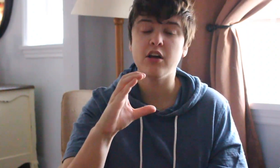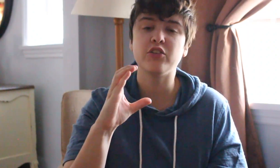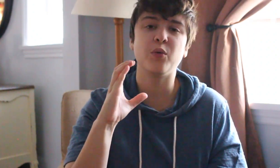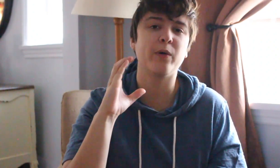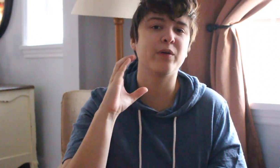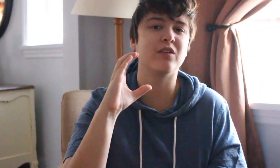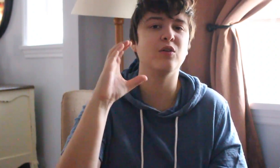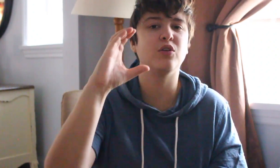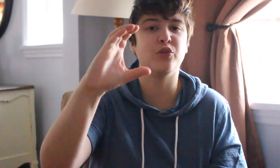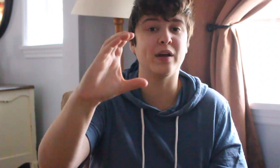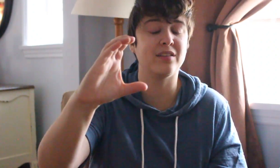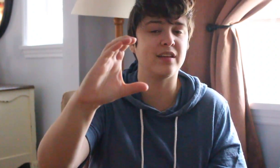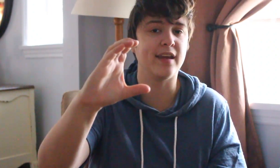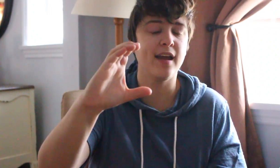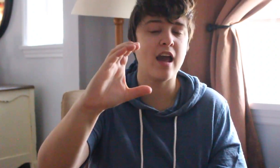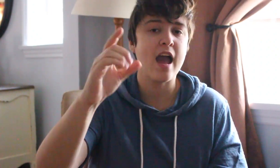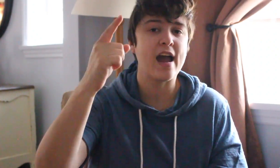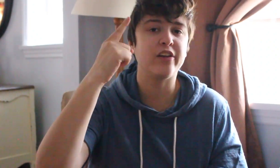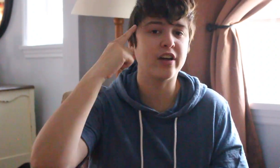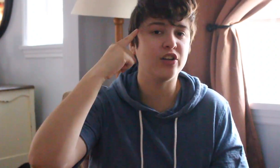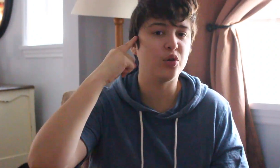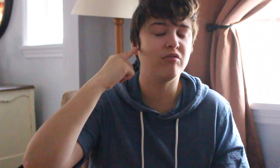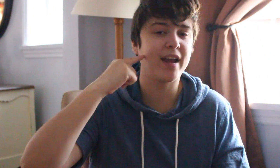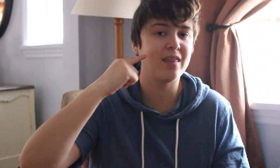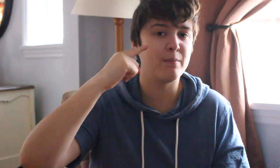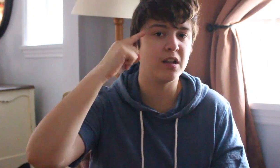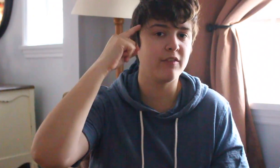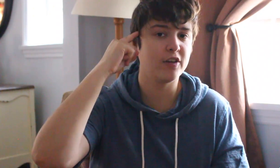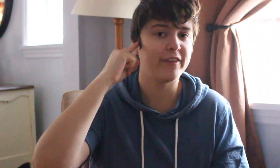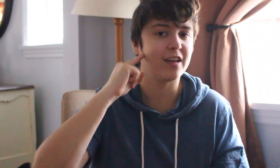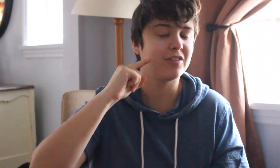So we're going to do a C. And you're going to do it right in the middle of your face.